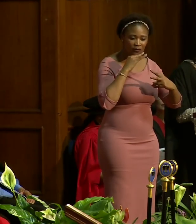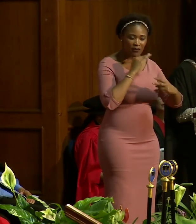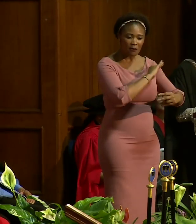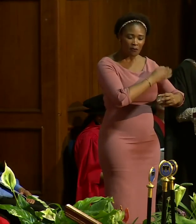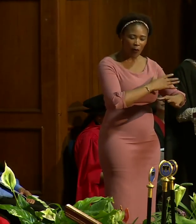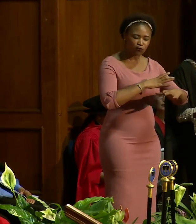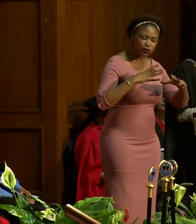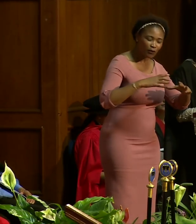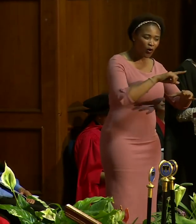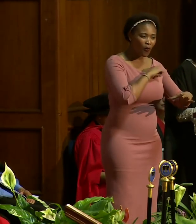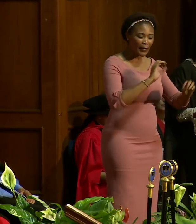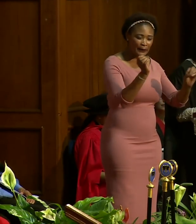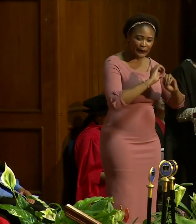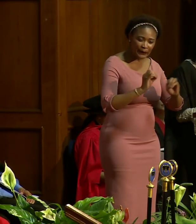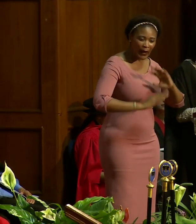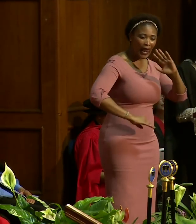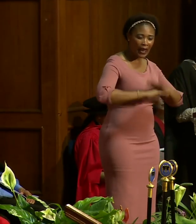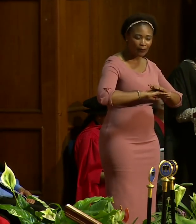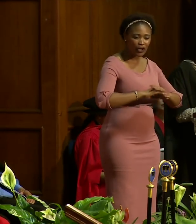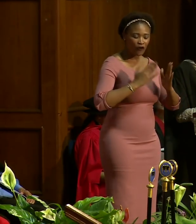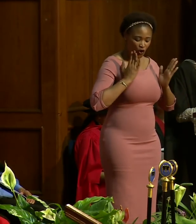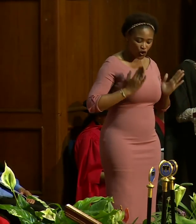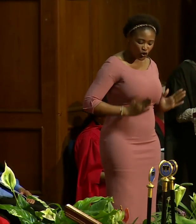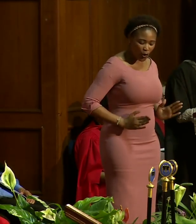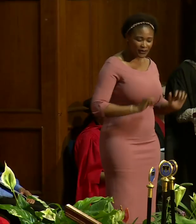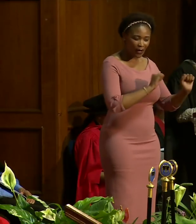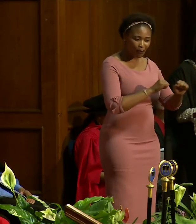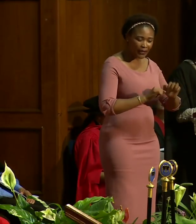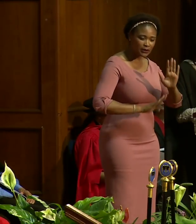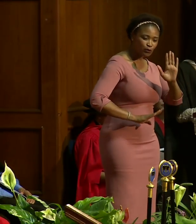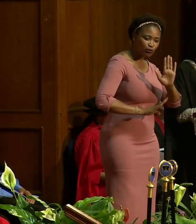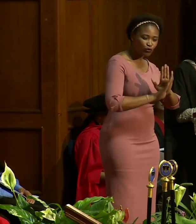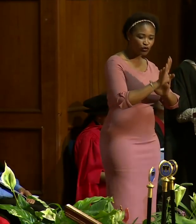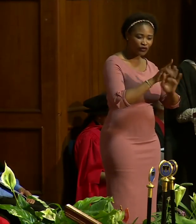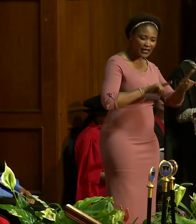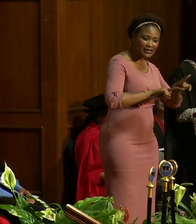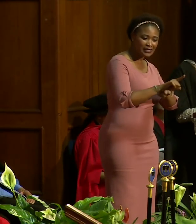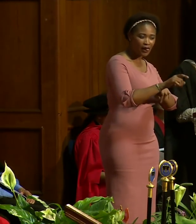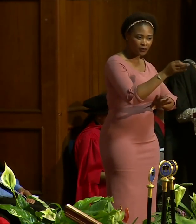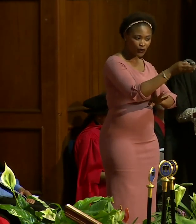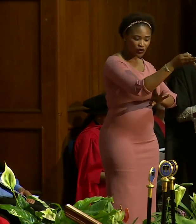limit on a human being's ability to improve and excel in the long term.